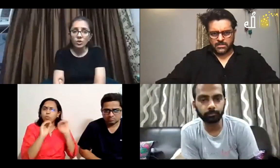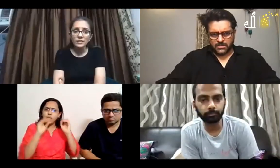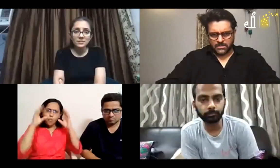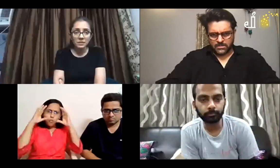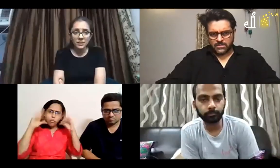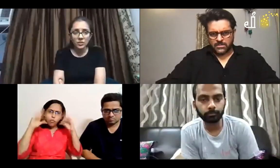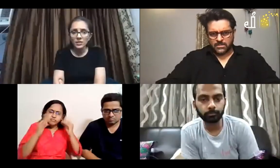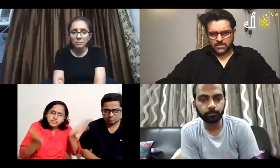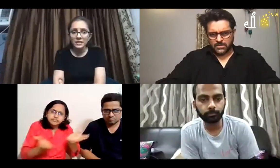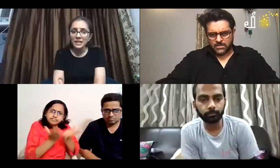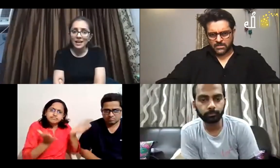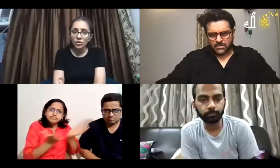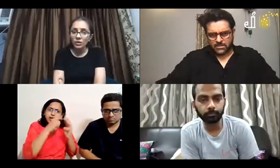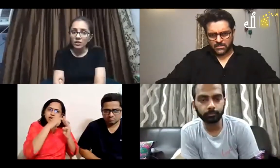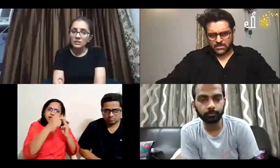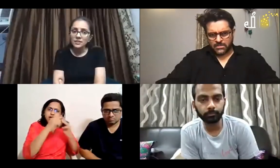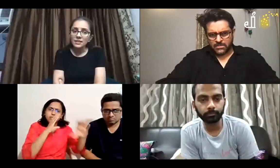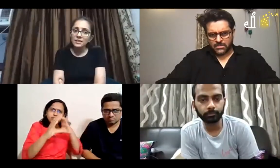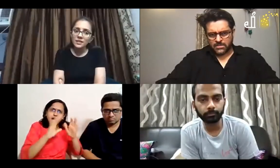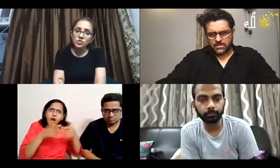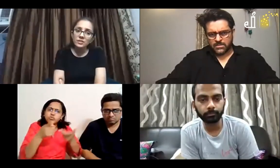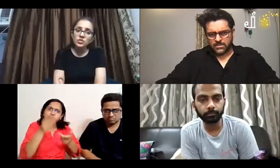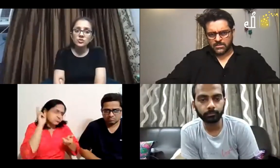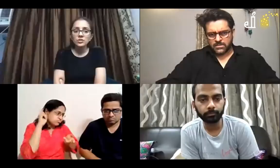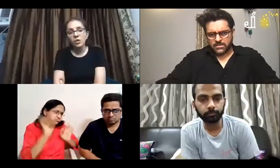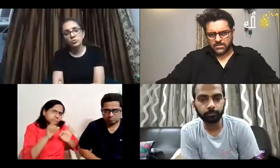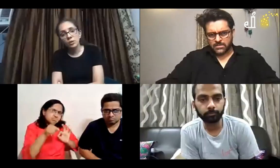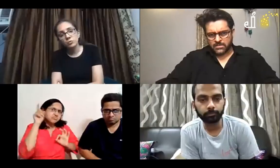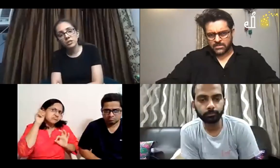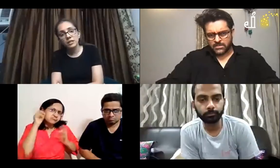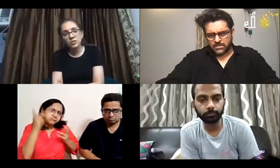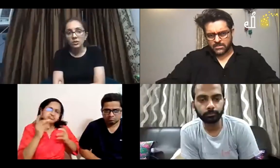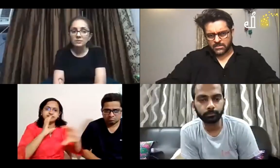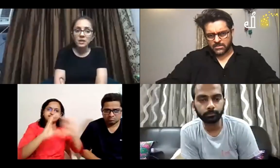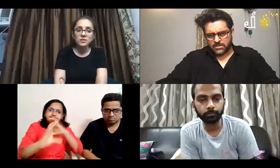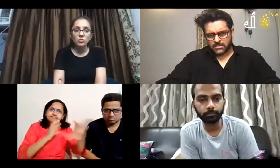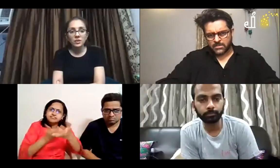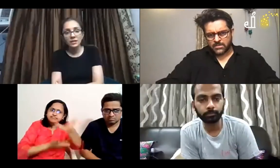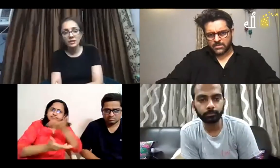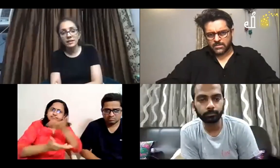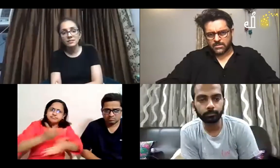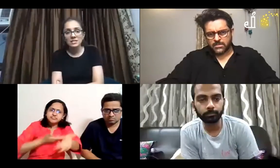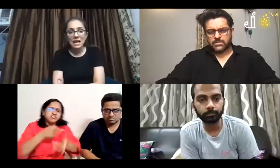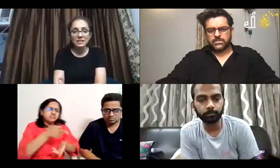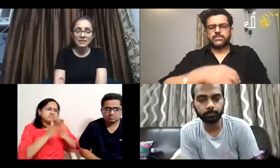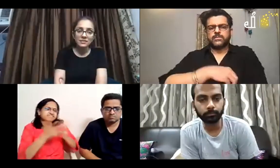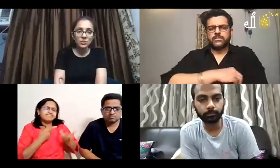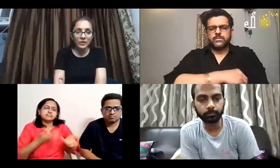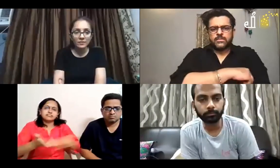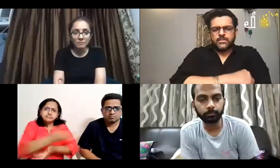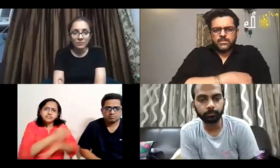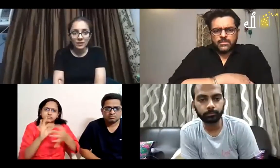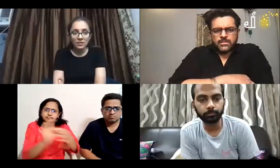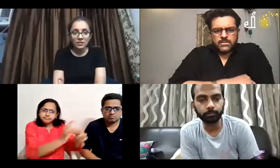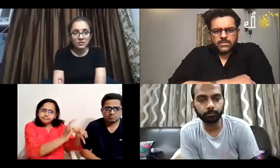They're always they're not complaining at all. They're encouraging their children how to communicate. Cochlear implant is okay. This, that they are